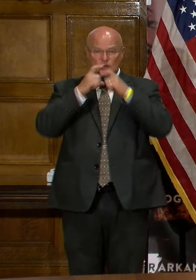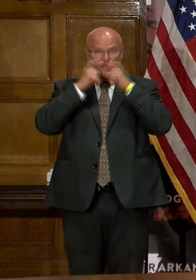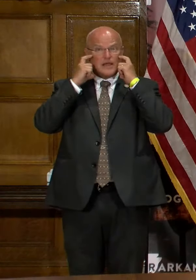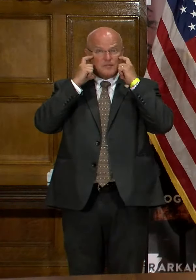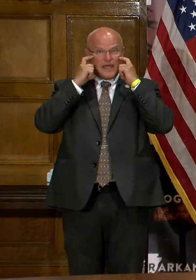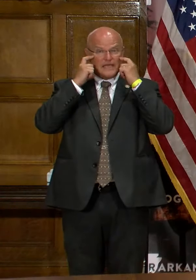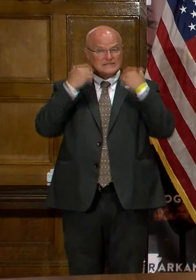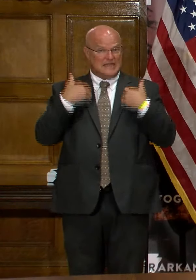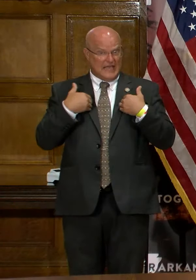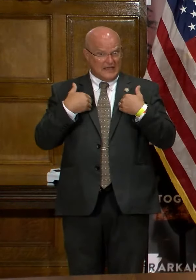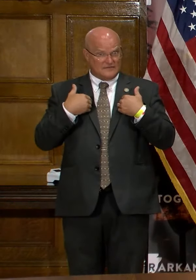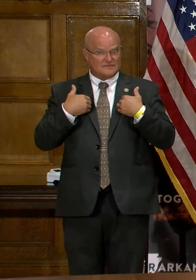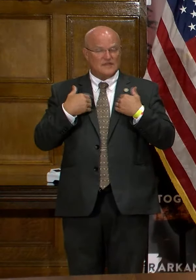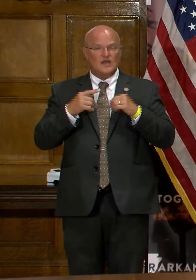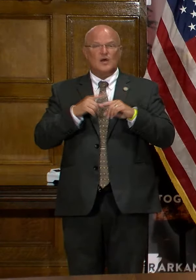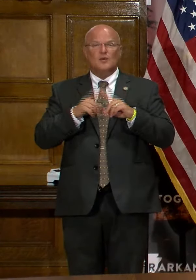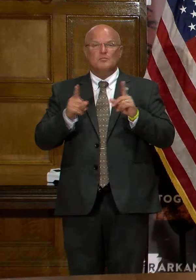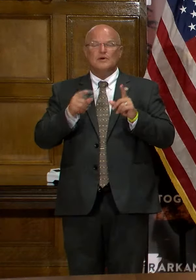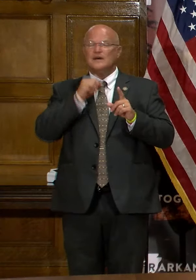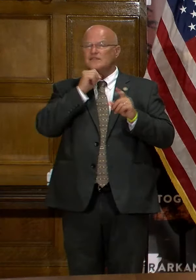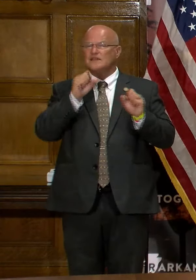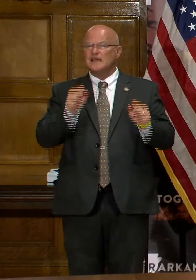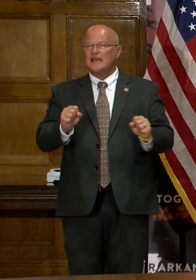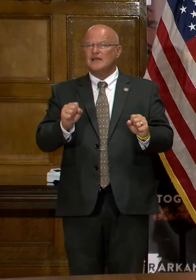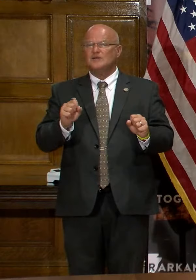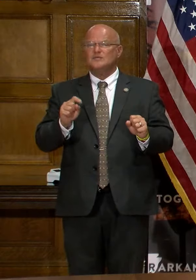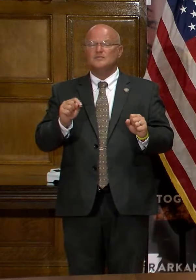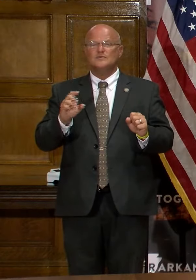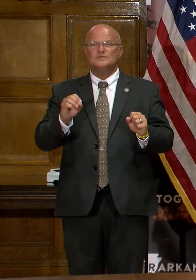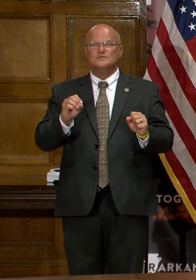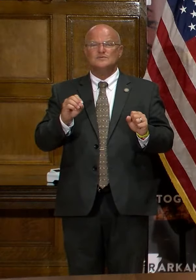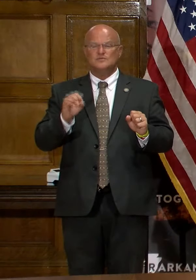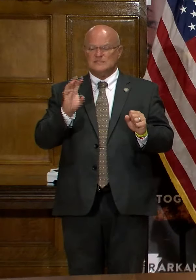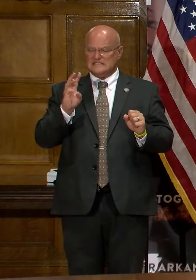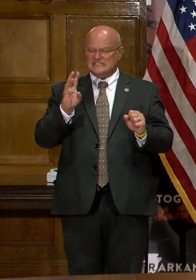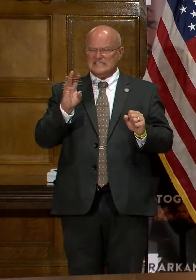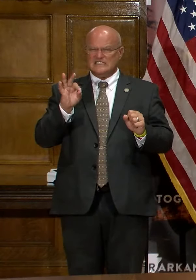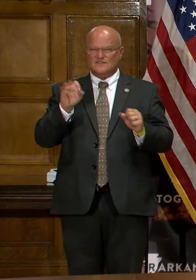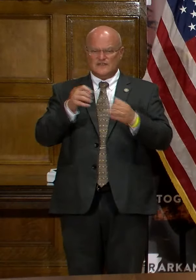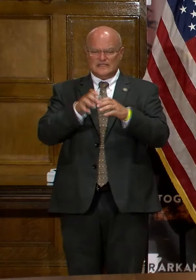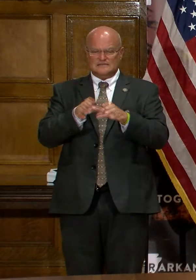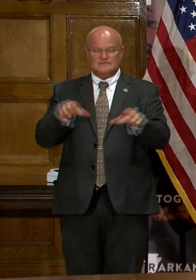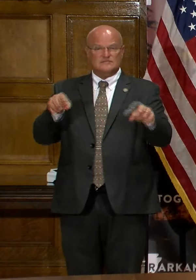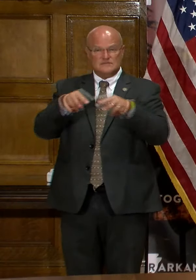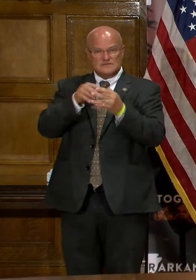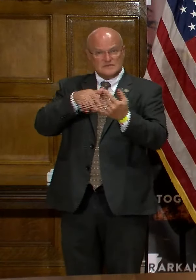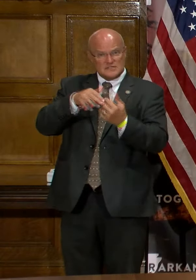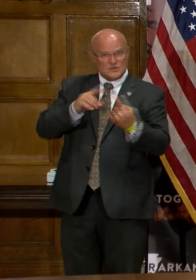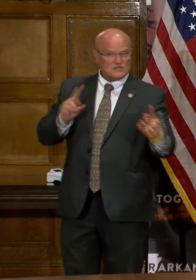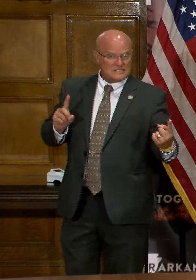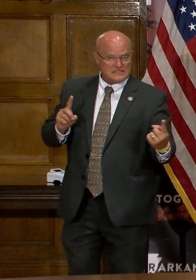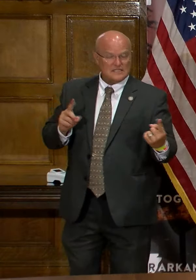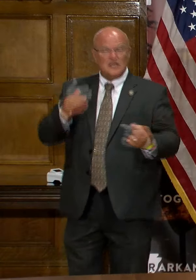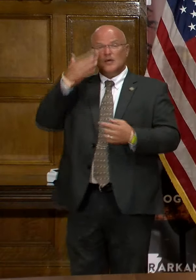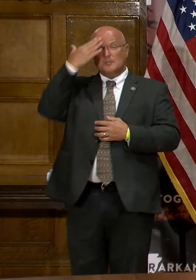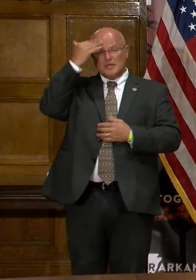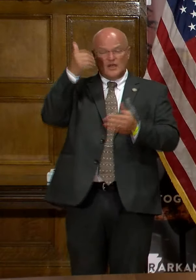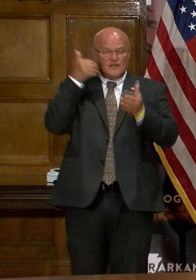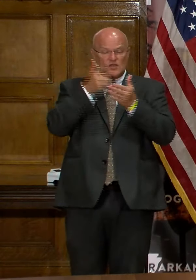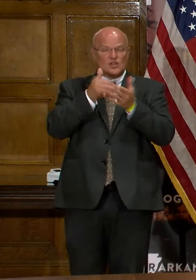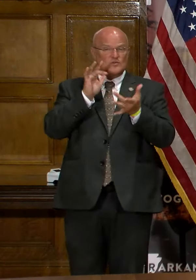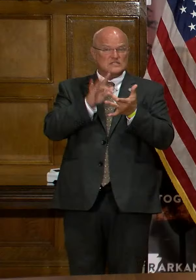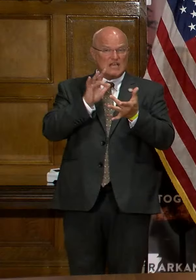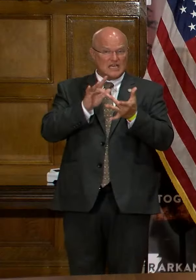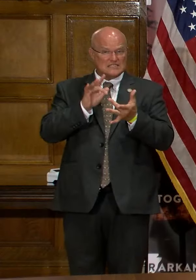a mask, but they're not able to be 6 feet apart. And so because of that close